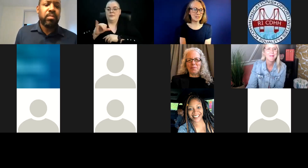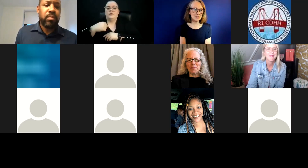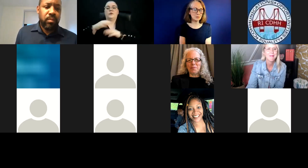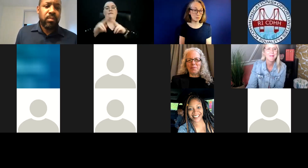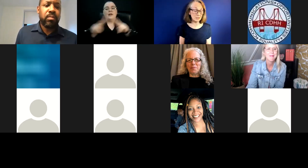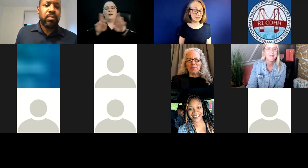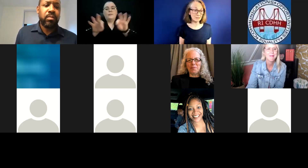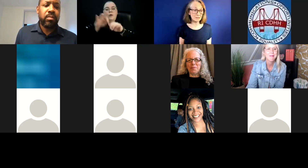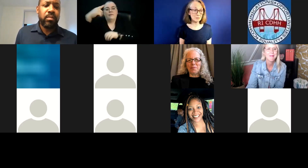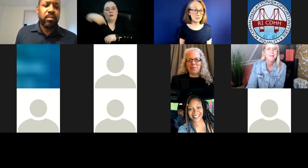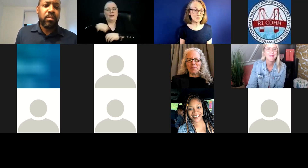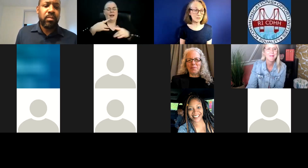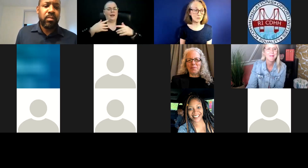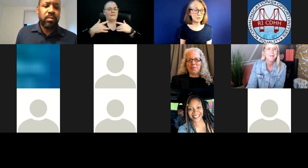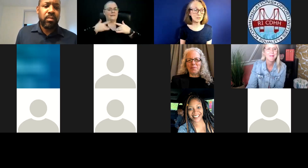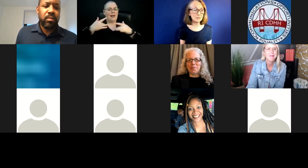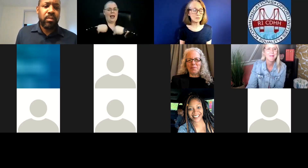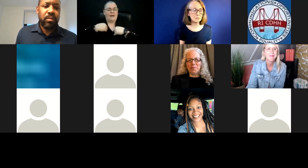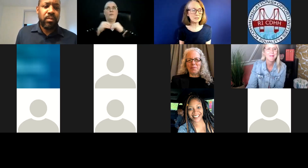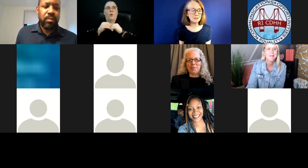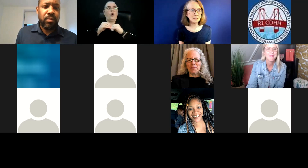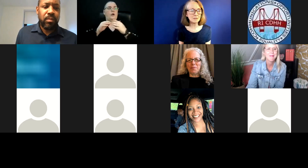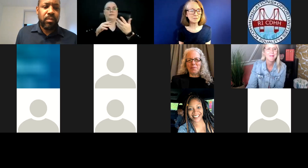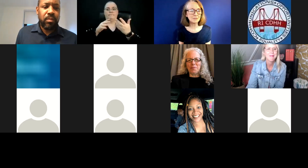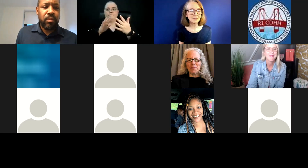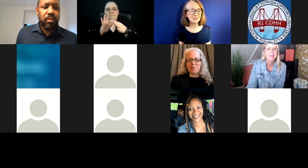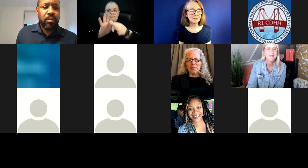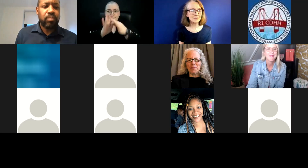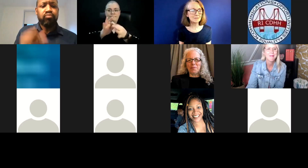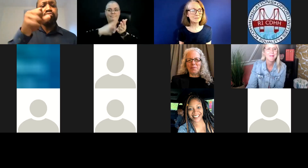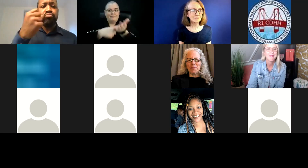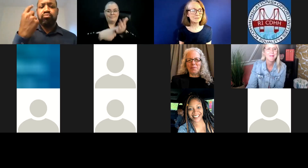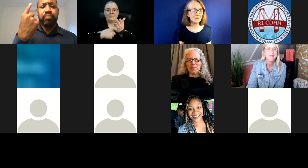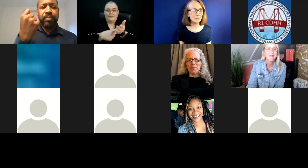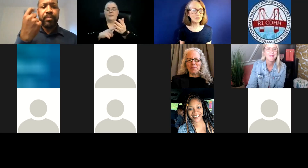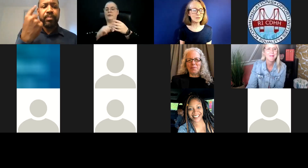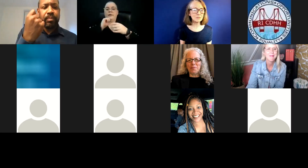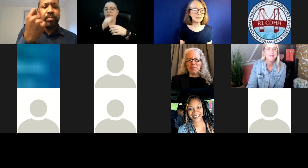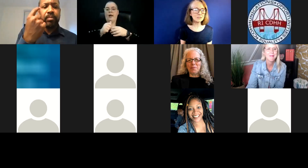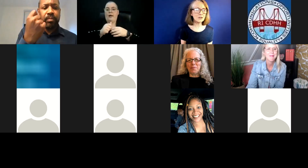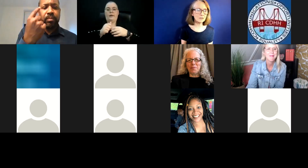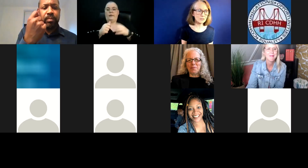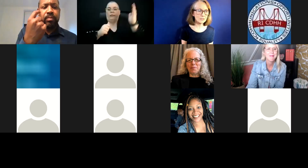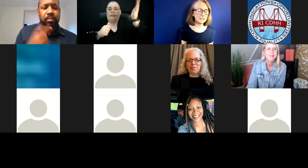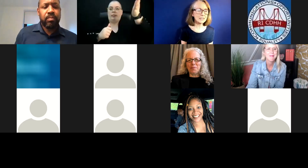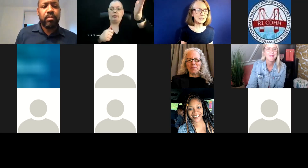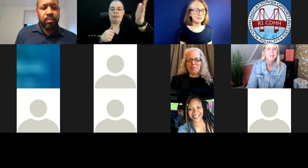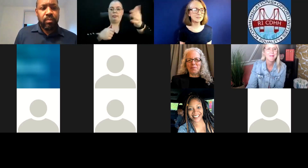for me, this meeting. So for me, I want to really talk and really connect.